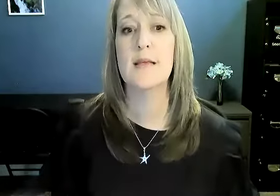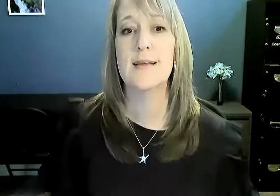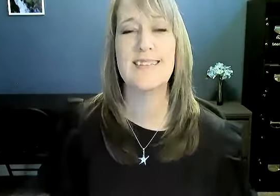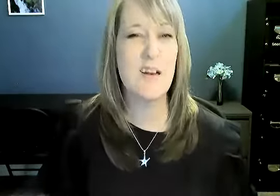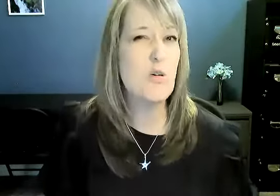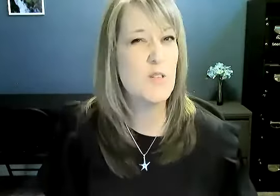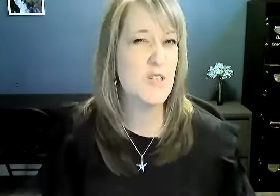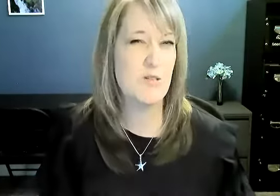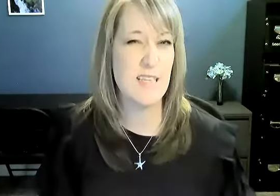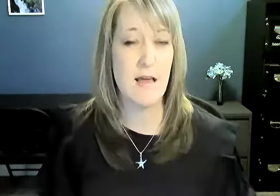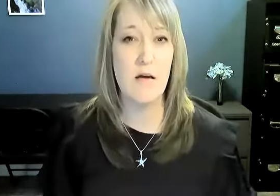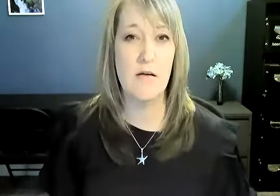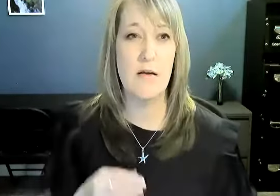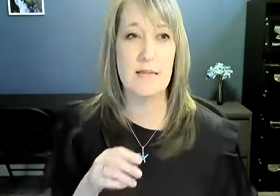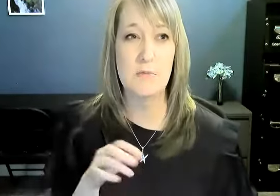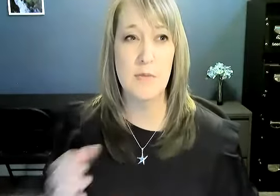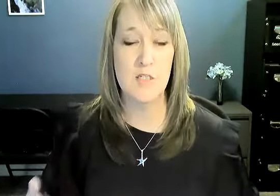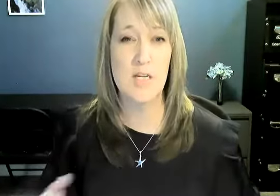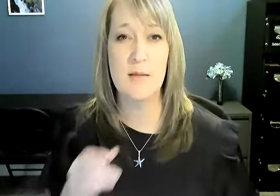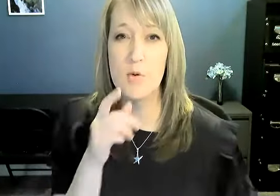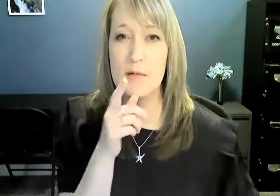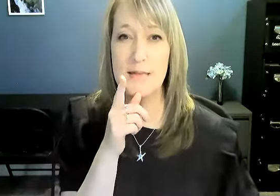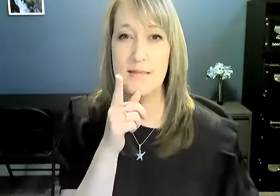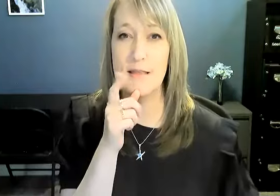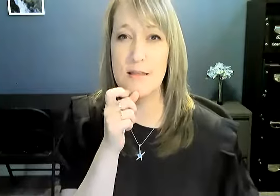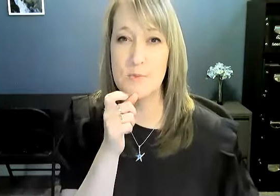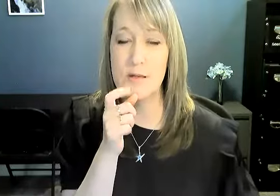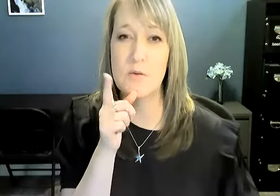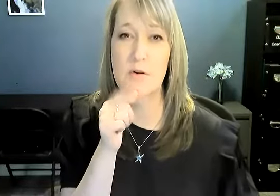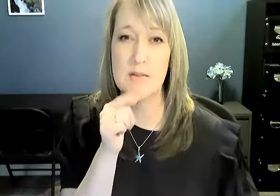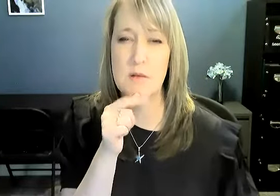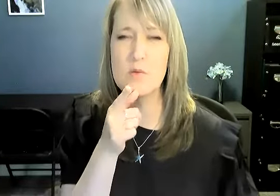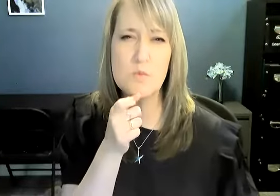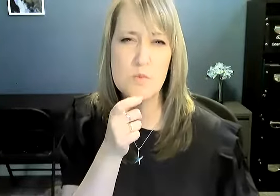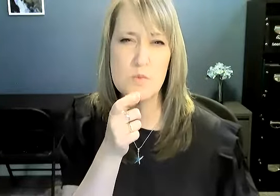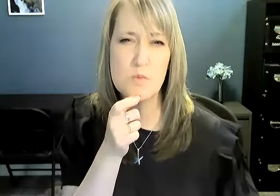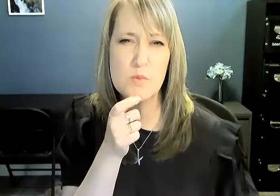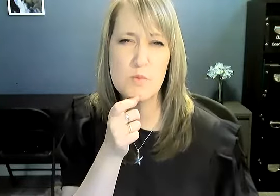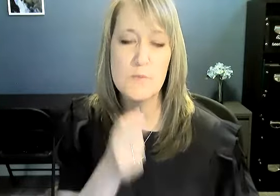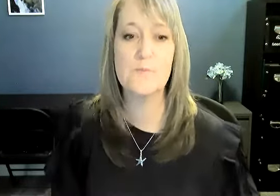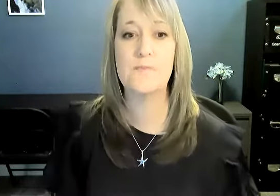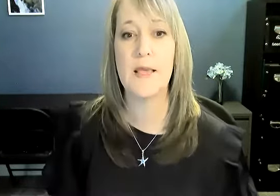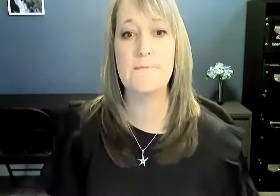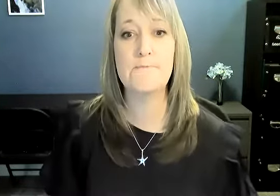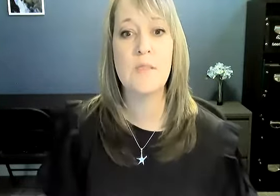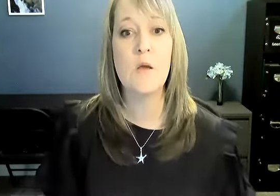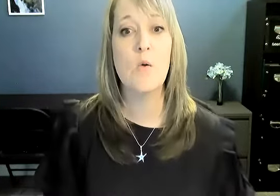It's kind of older. I don't see that as much anymore as I see this one or this one. Okay.